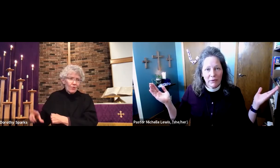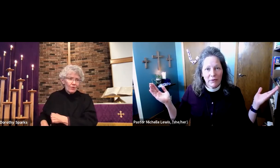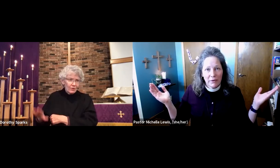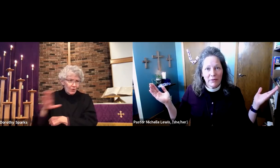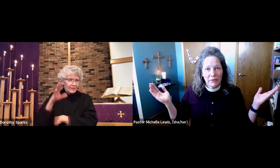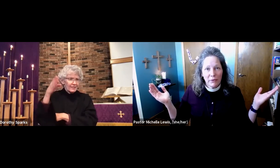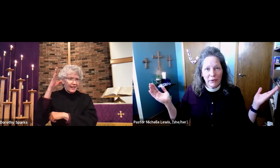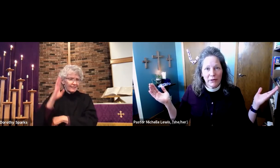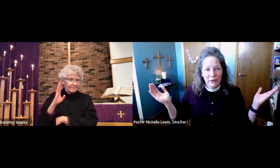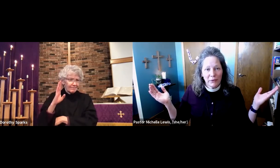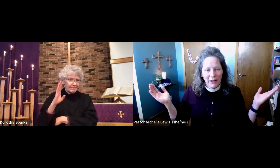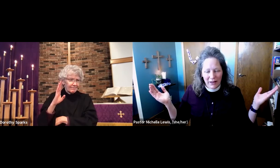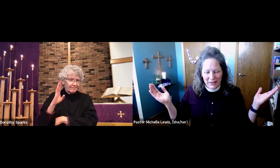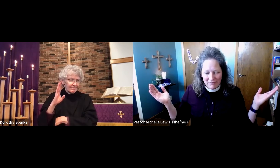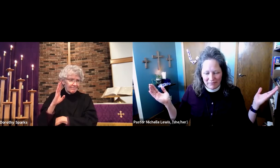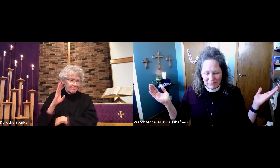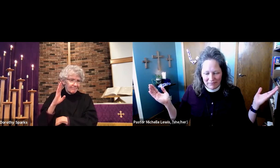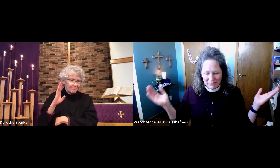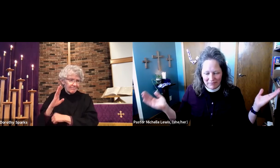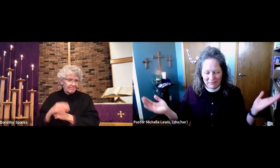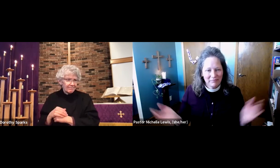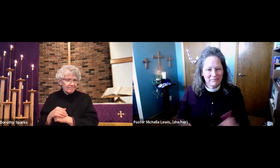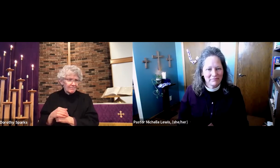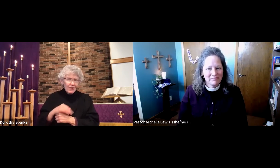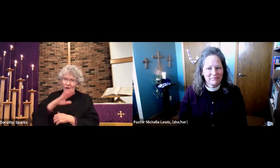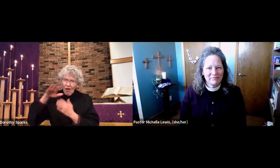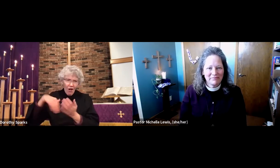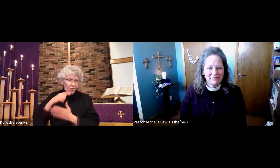Follow the Lord your God.